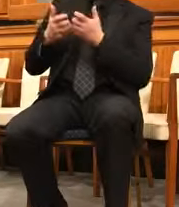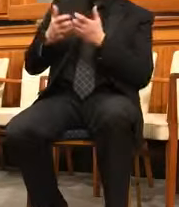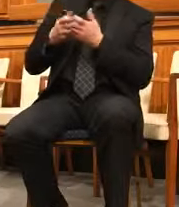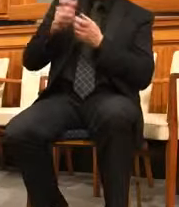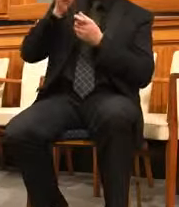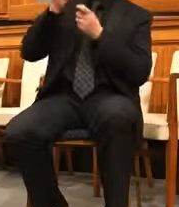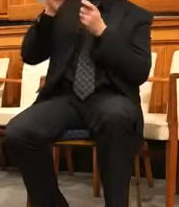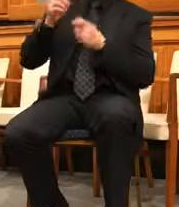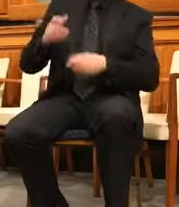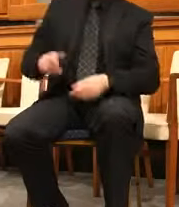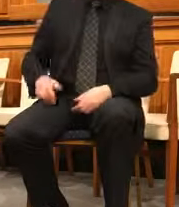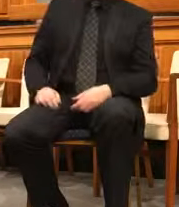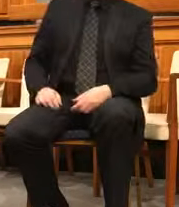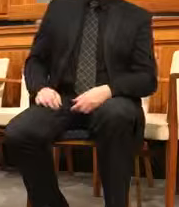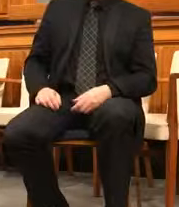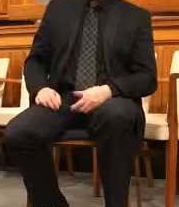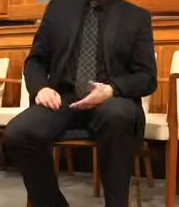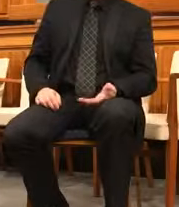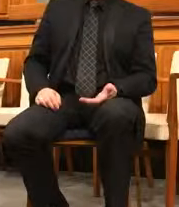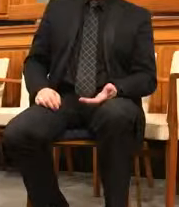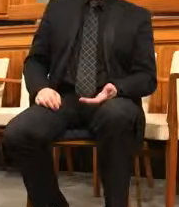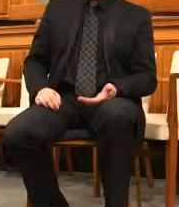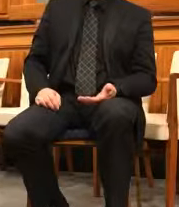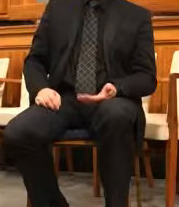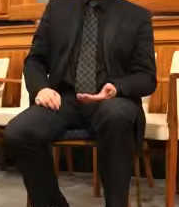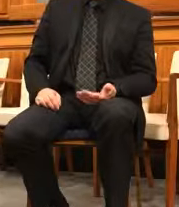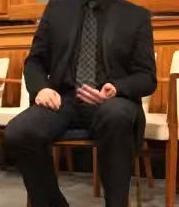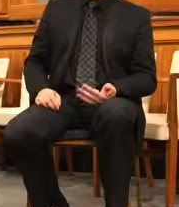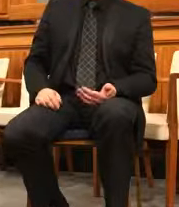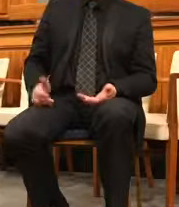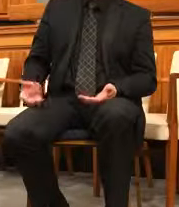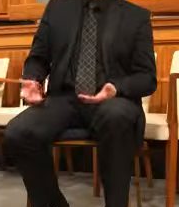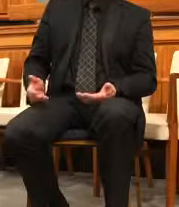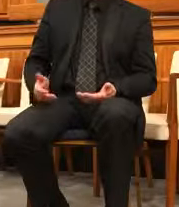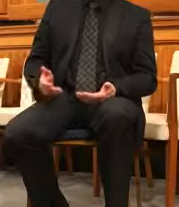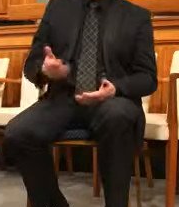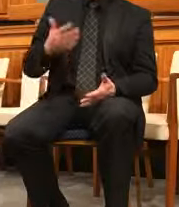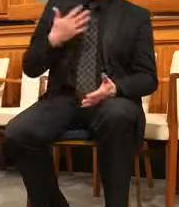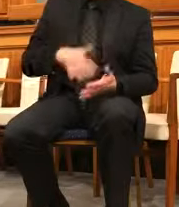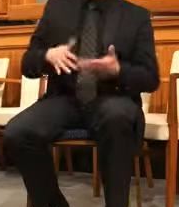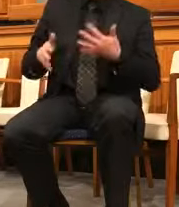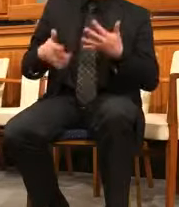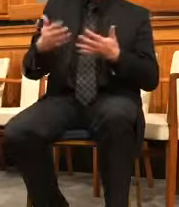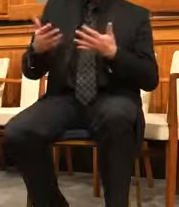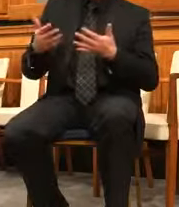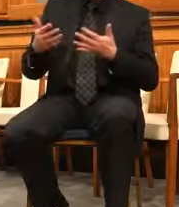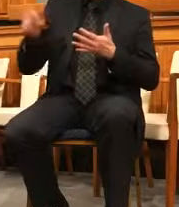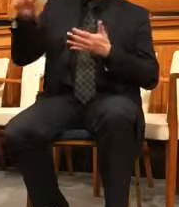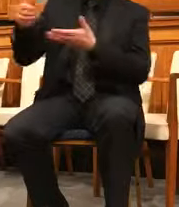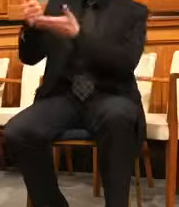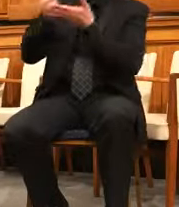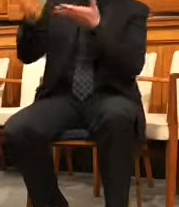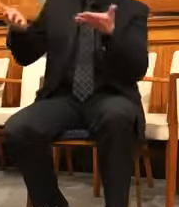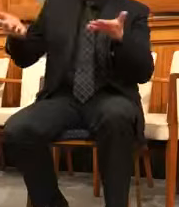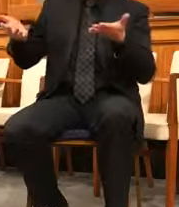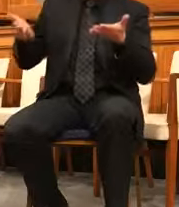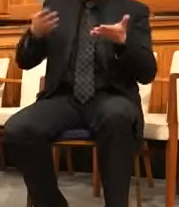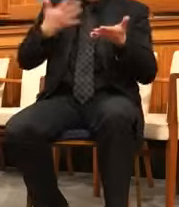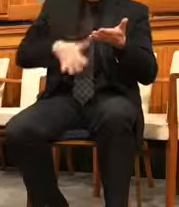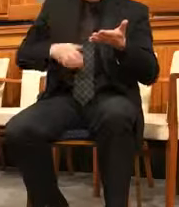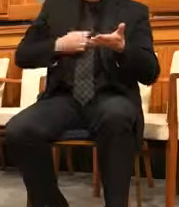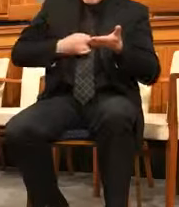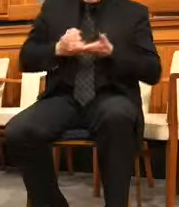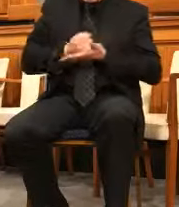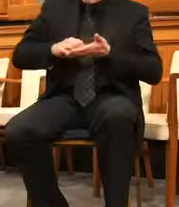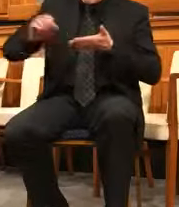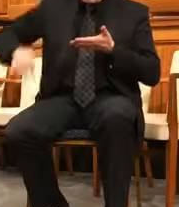saviour. I need someone to take the burden of my sin away, and I need to be changed. So you have